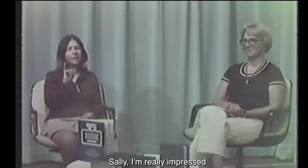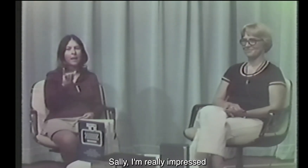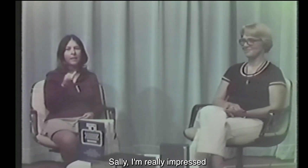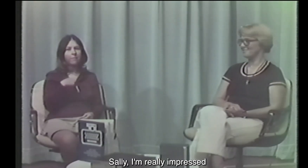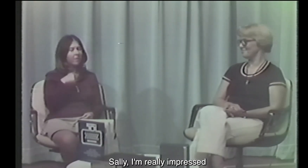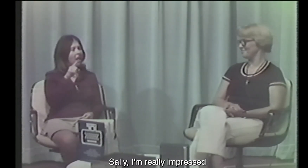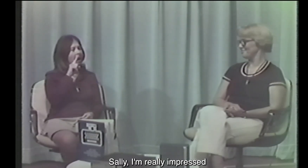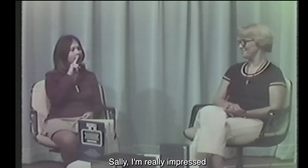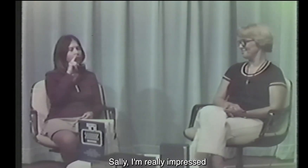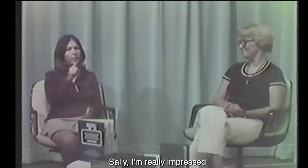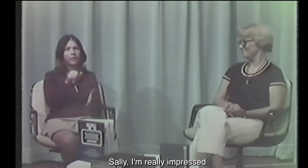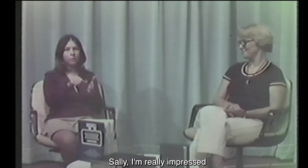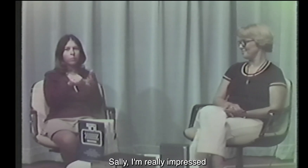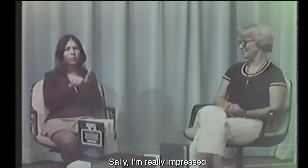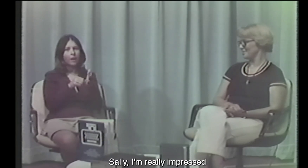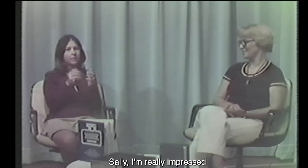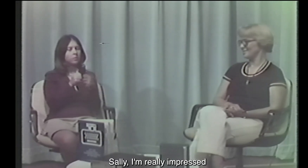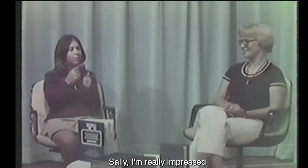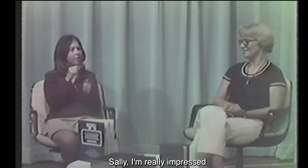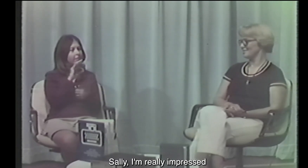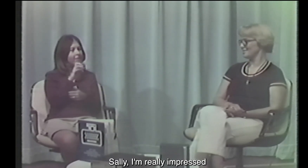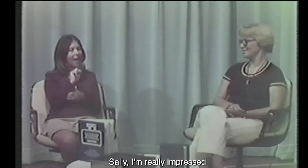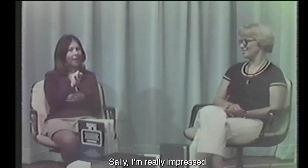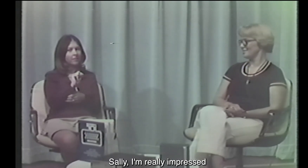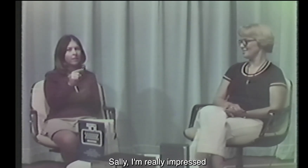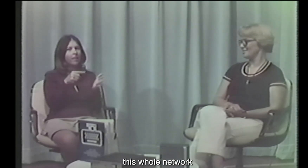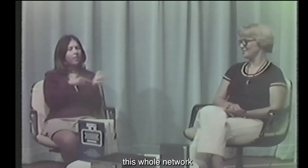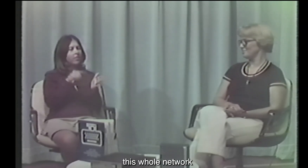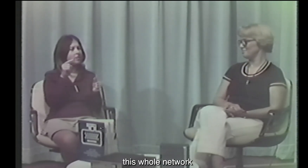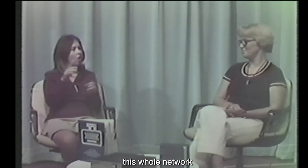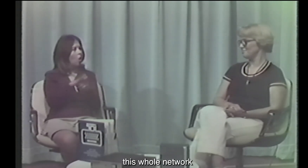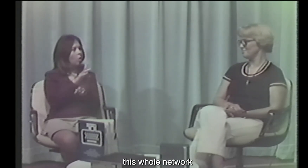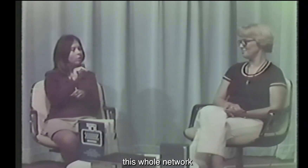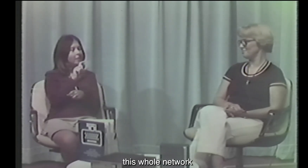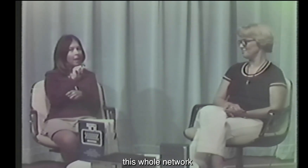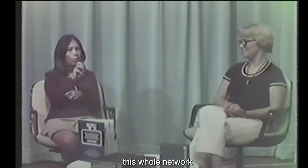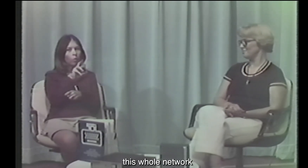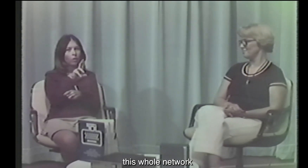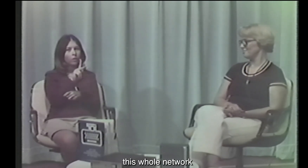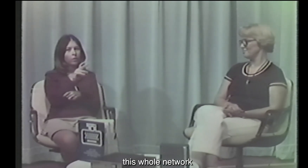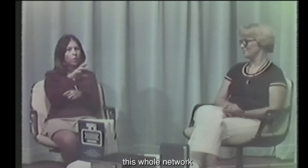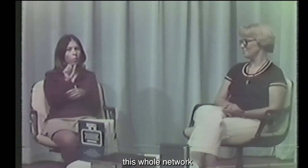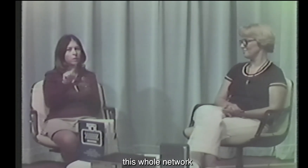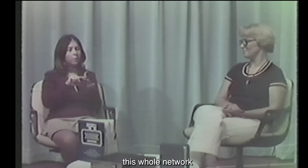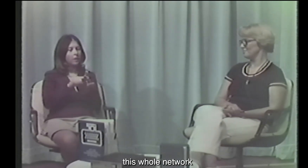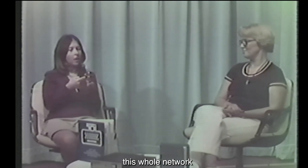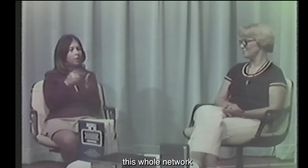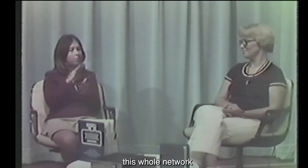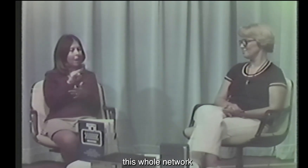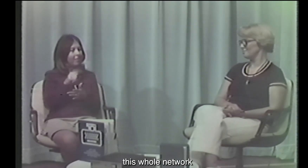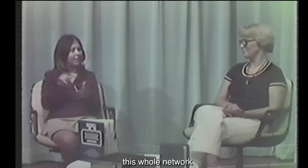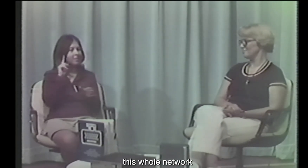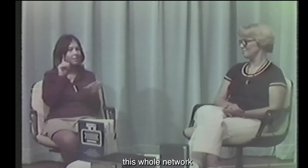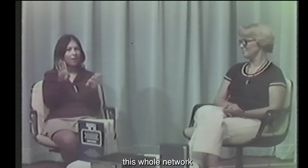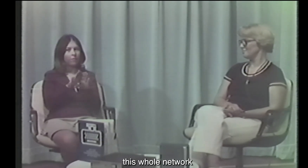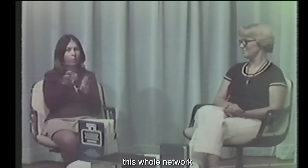Sally, I'm really impressed with the fact this whole network was begun by these deaf